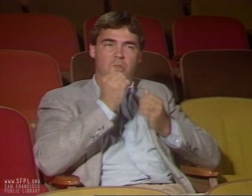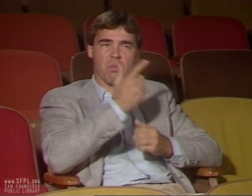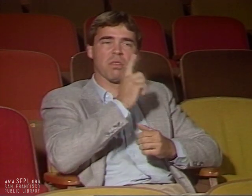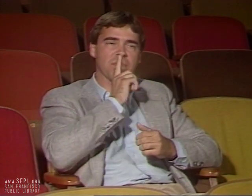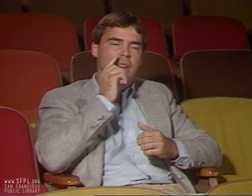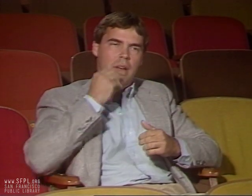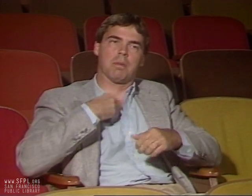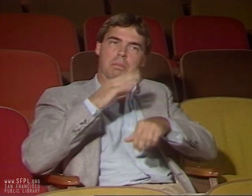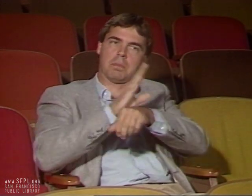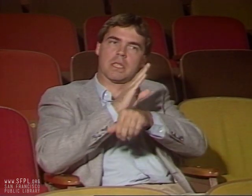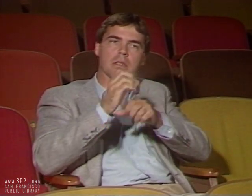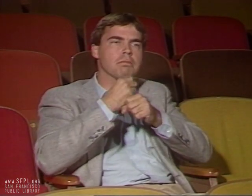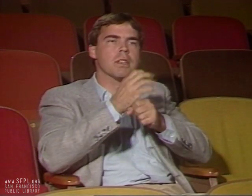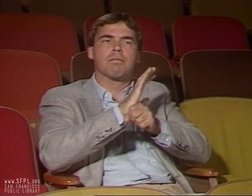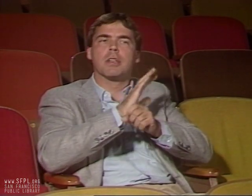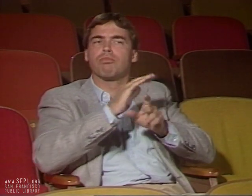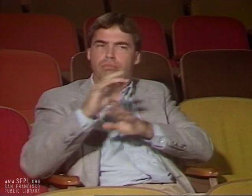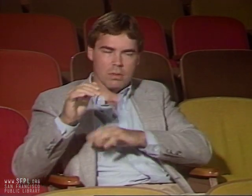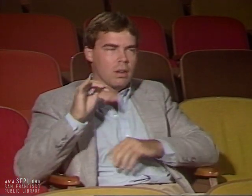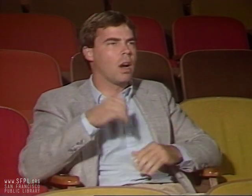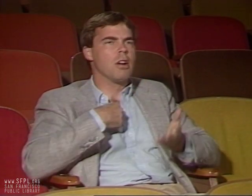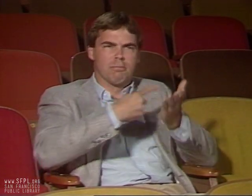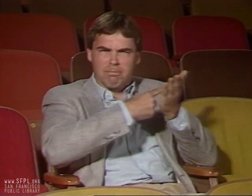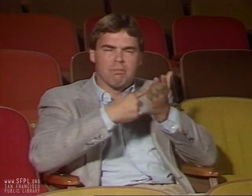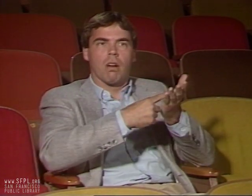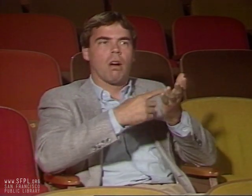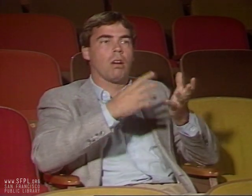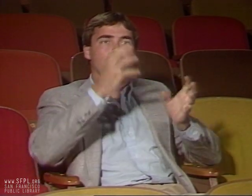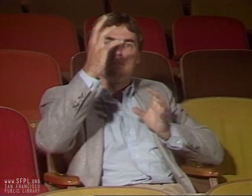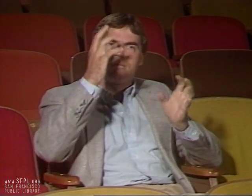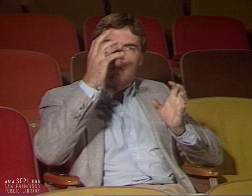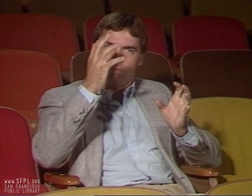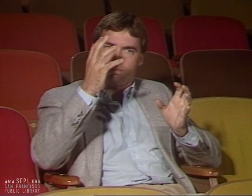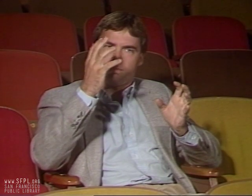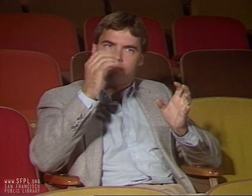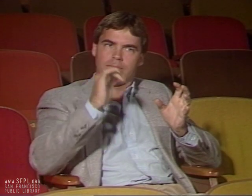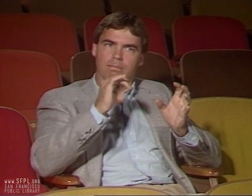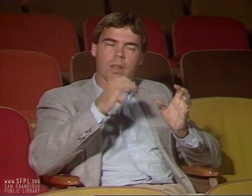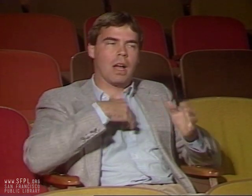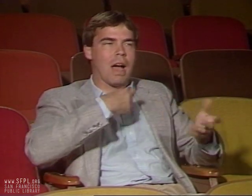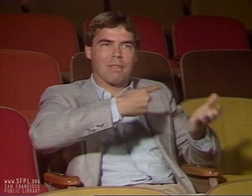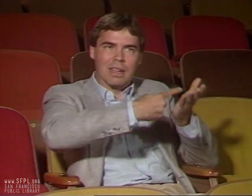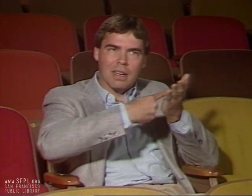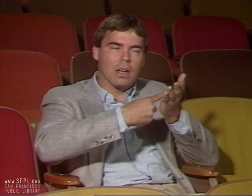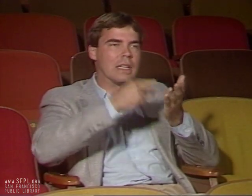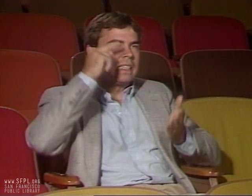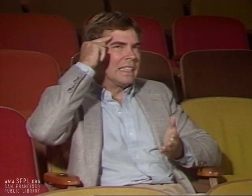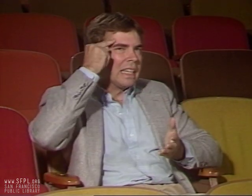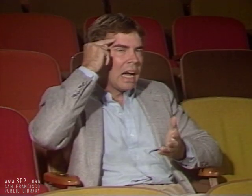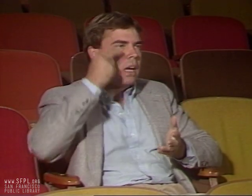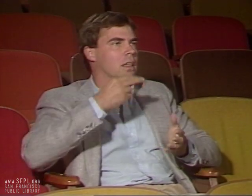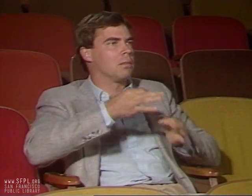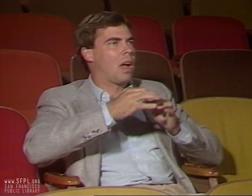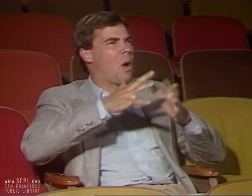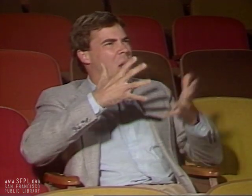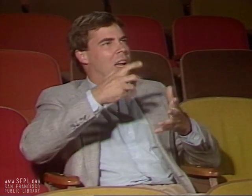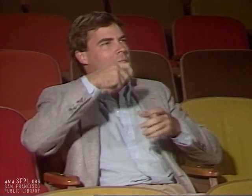forth. All this was described visually in sign language so that I was already seeing it played out live. But the finished film